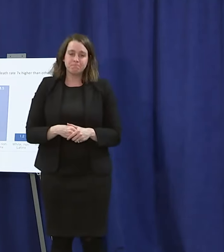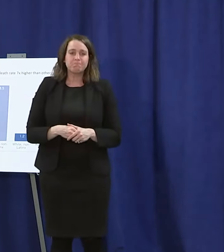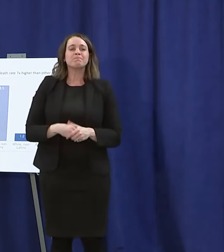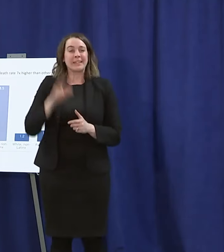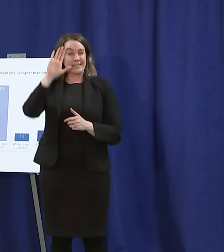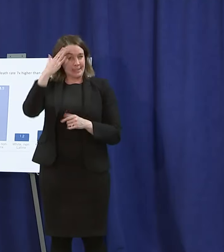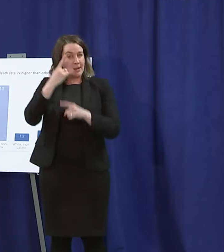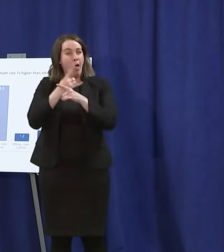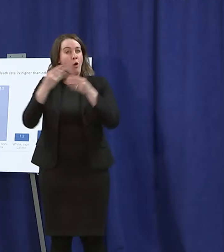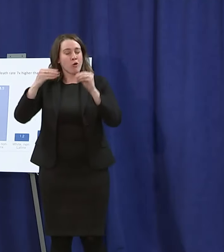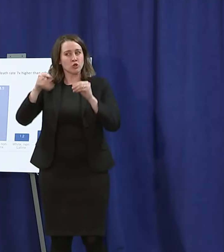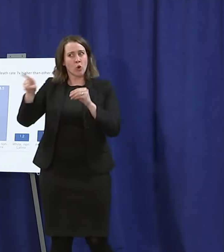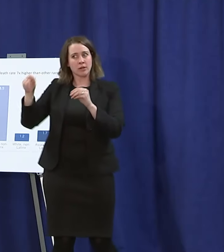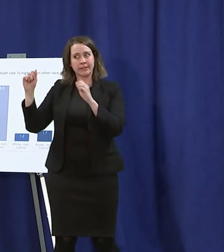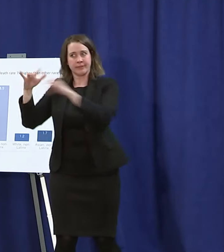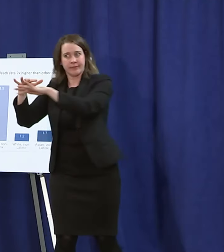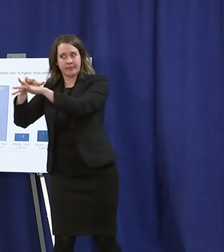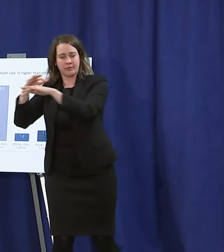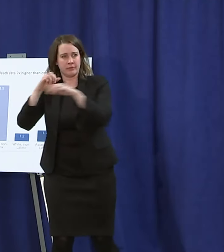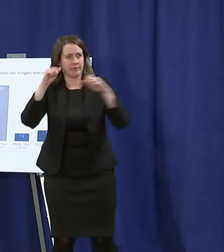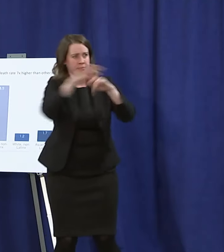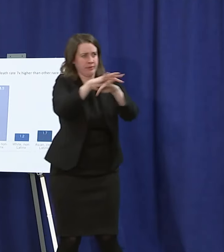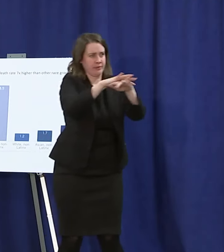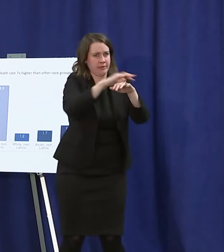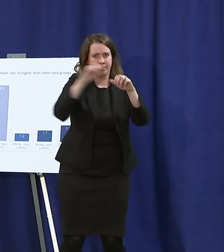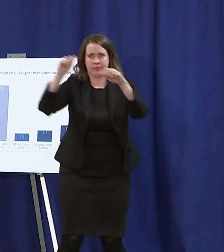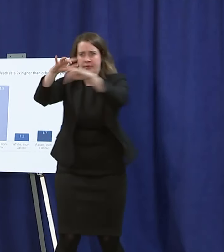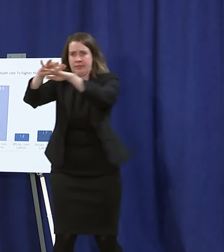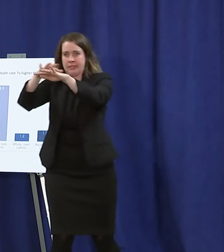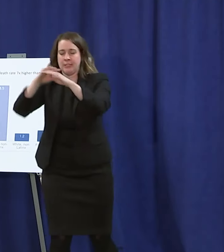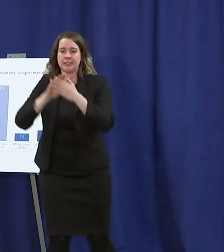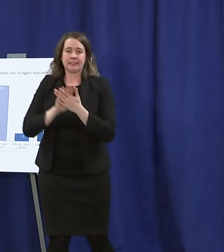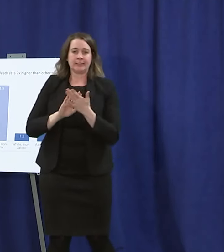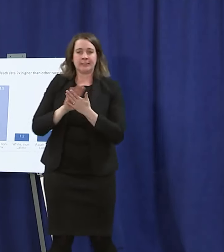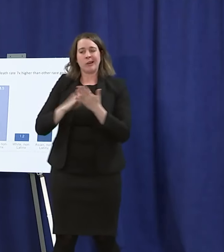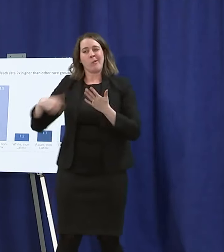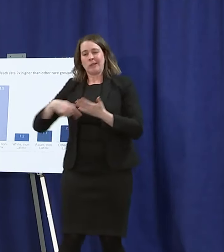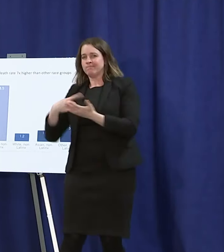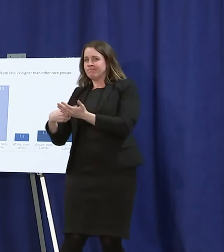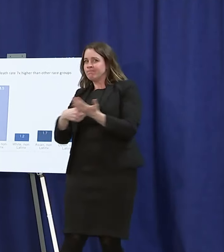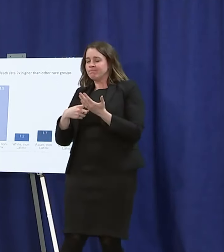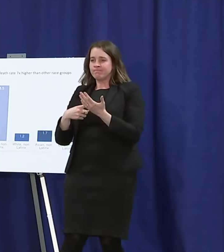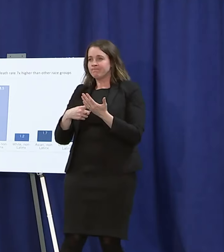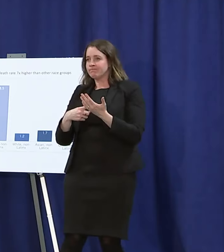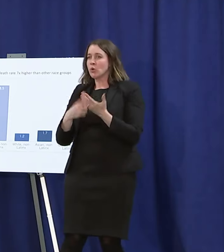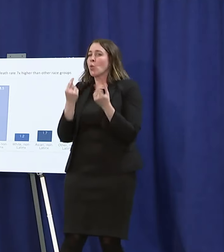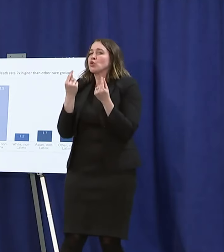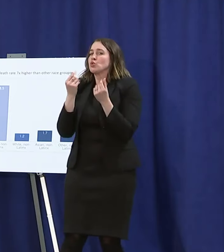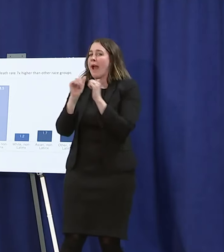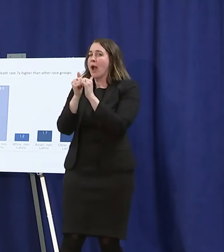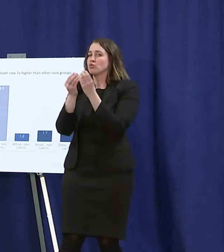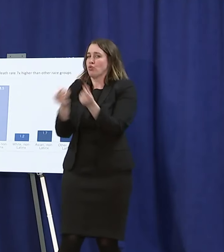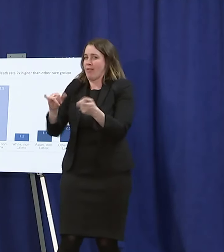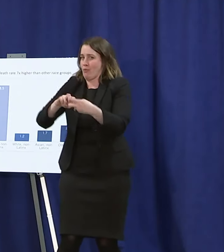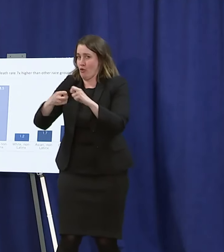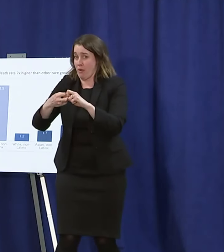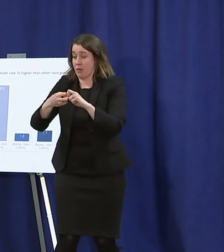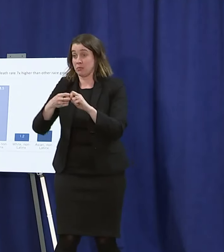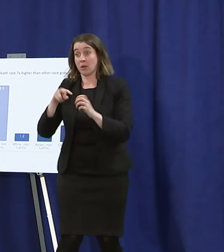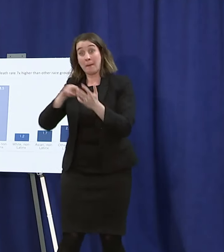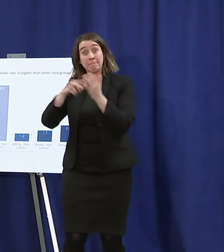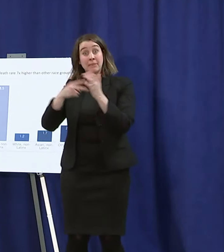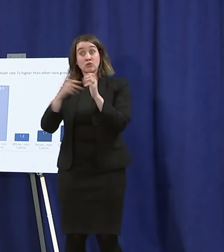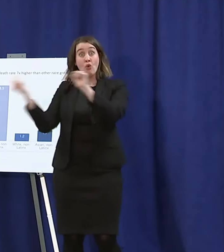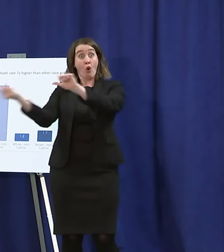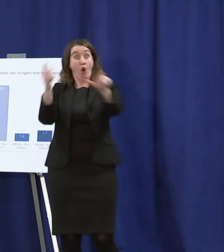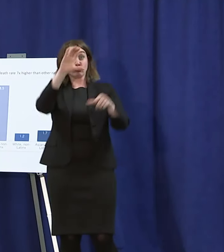of concern all over the city, so we may be taking some steps to address that. But do we need an overall curfew? I